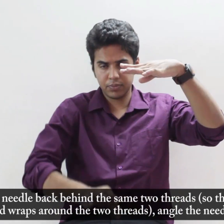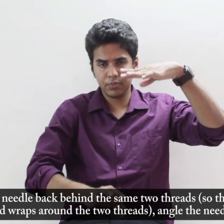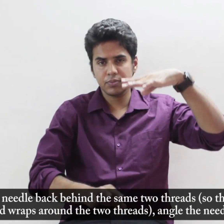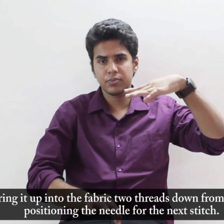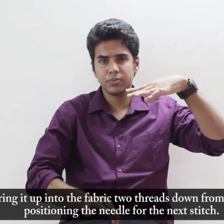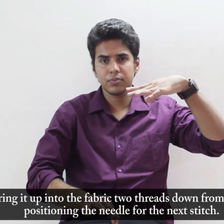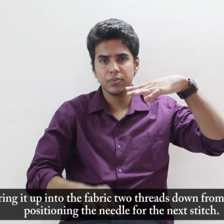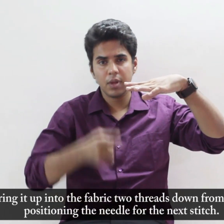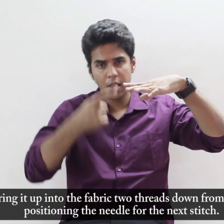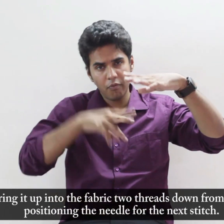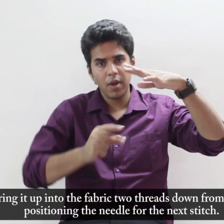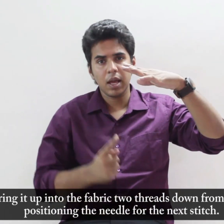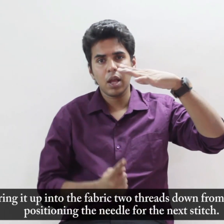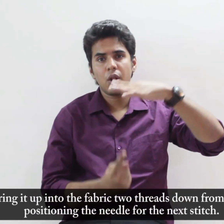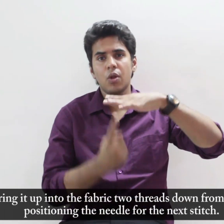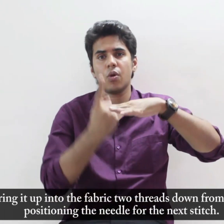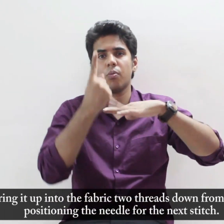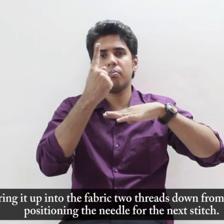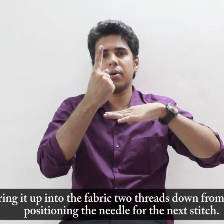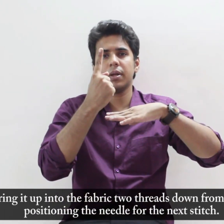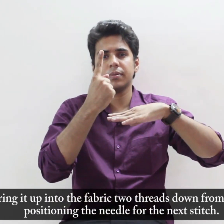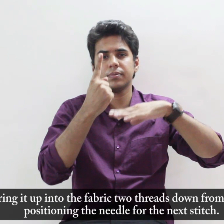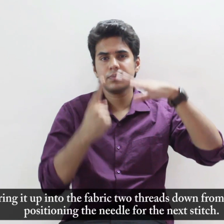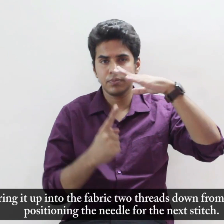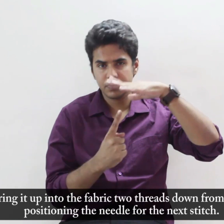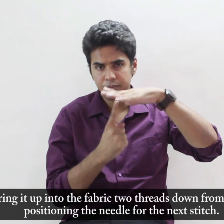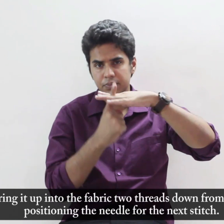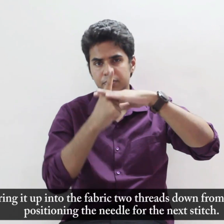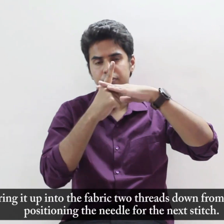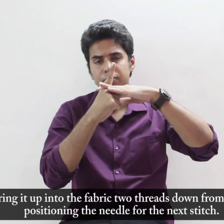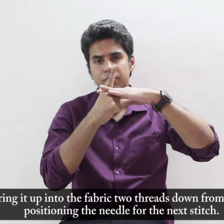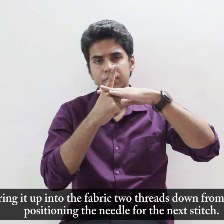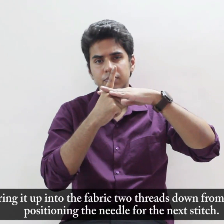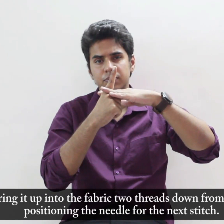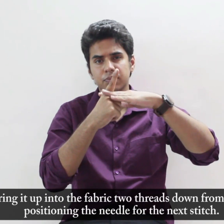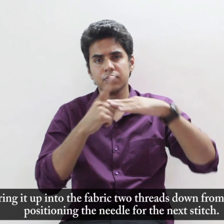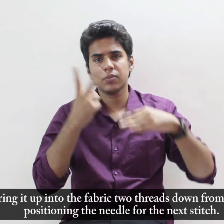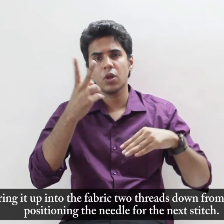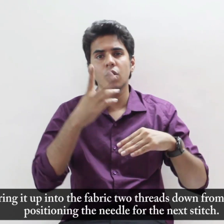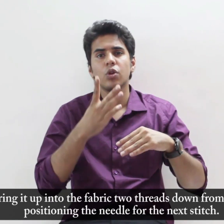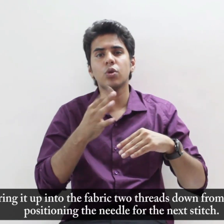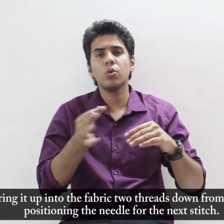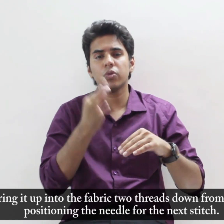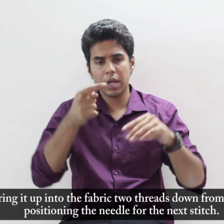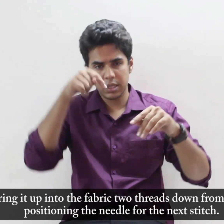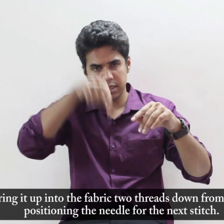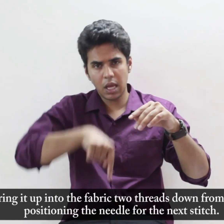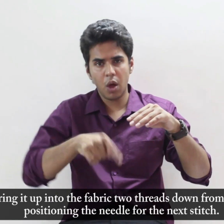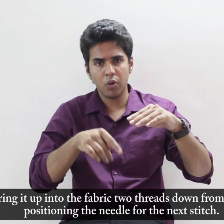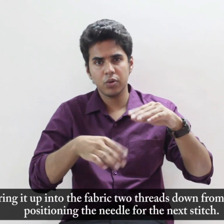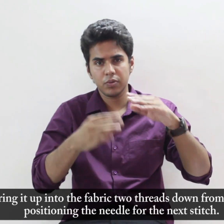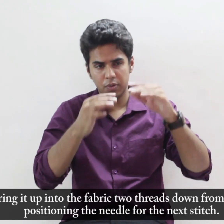and bring it up into the fabric 2 threads down from the edge, positioning the needle for the next